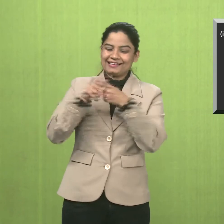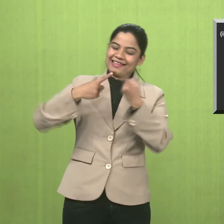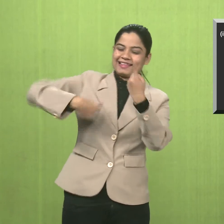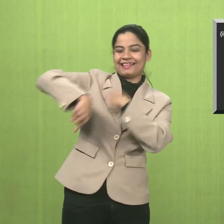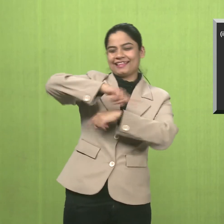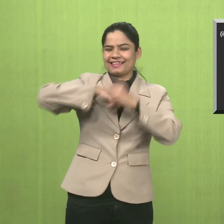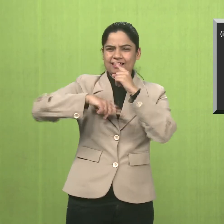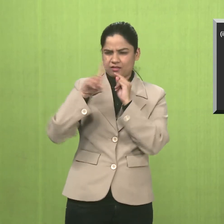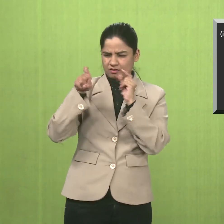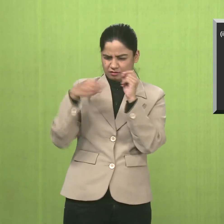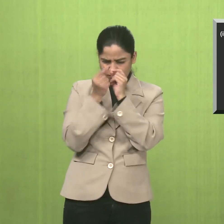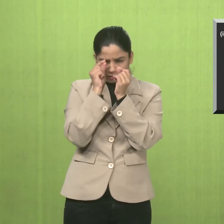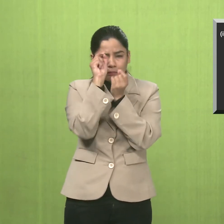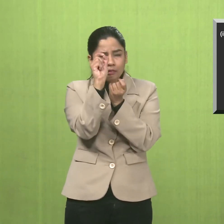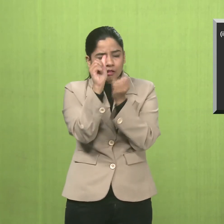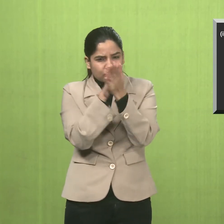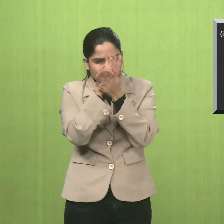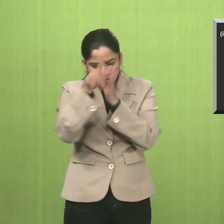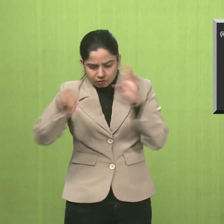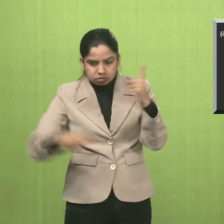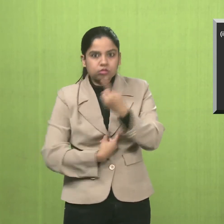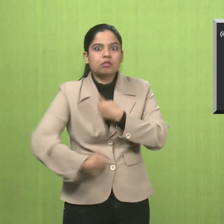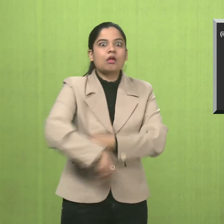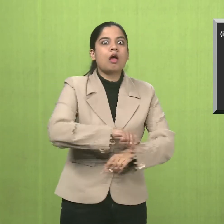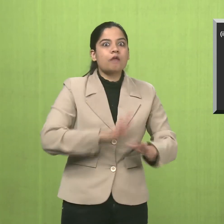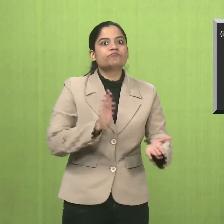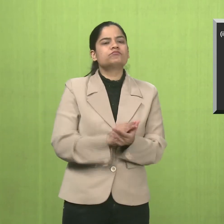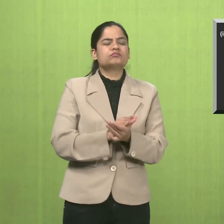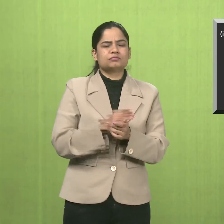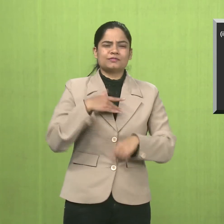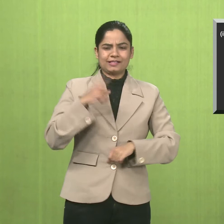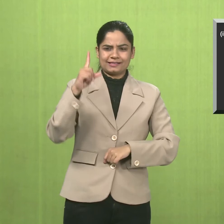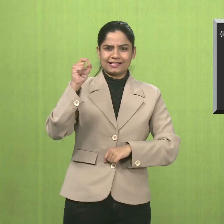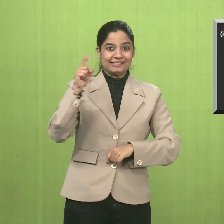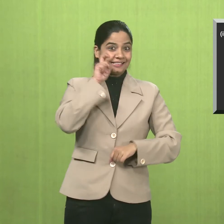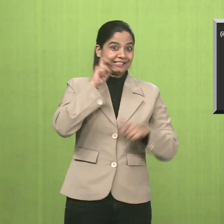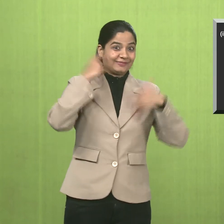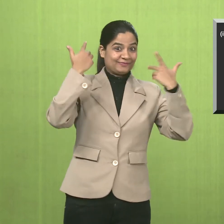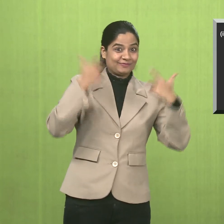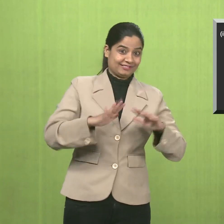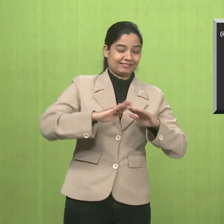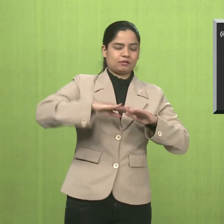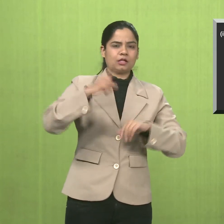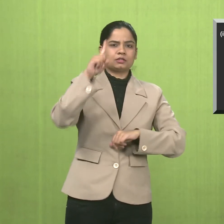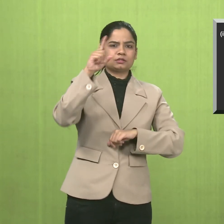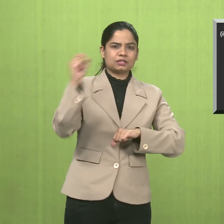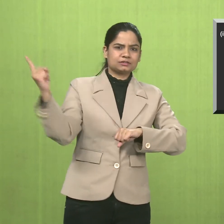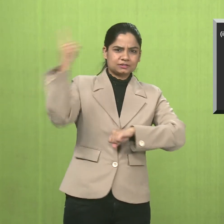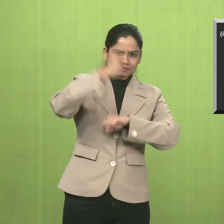bacteria-based disease which can happen due to the intercourse. We will not know about it, but after the intercourse, we